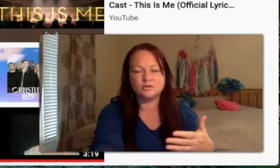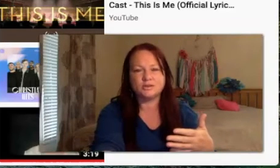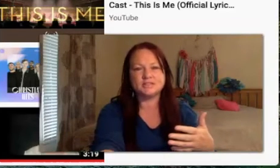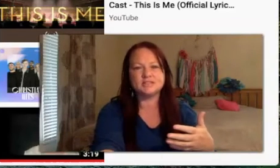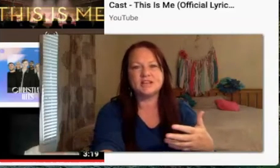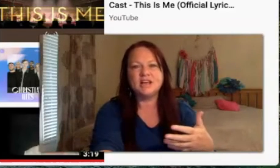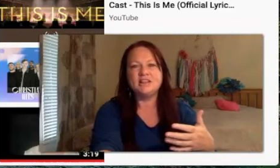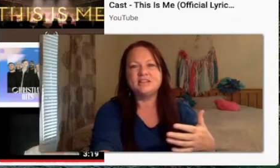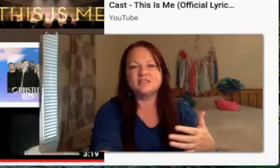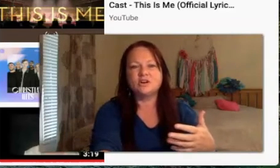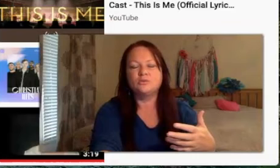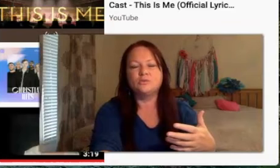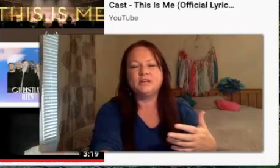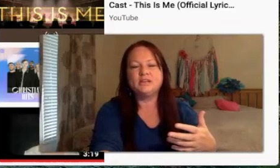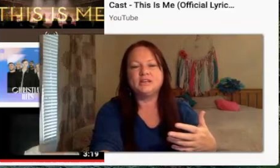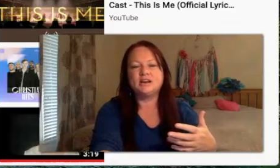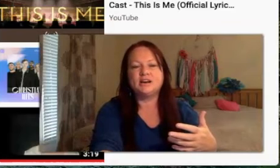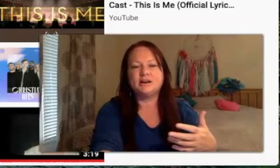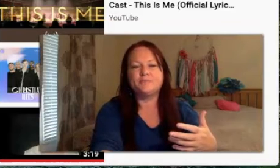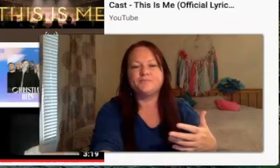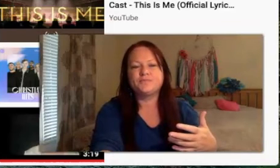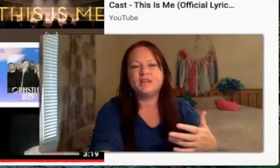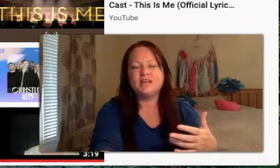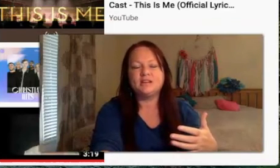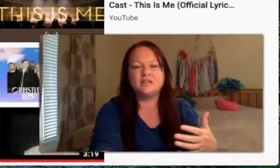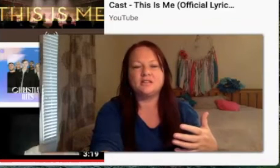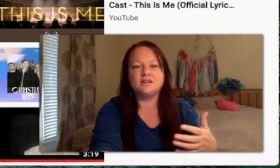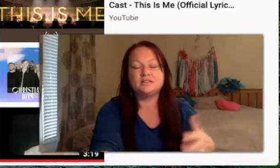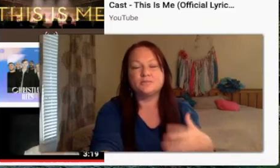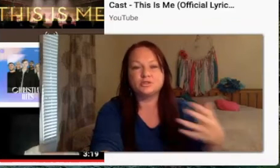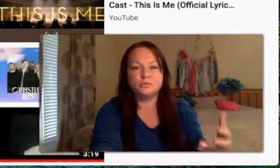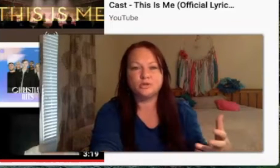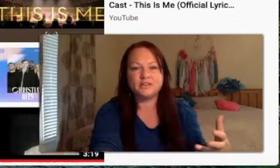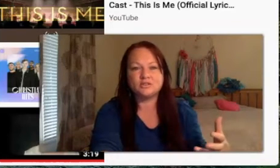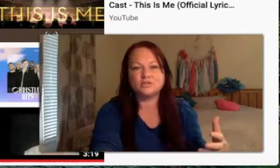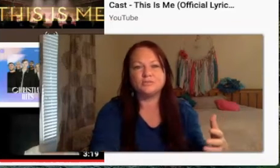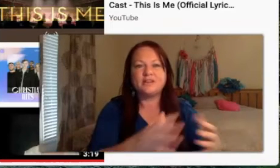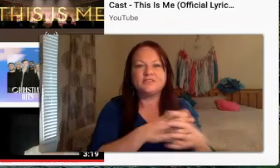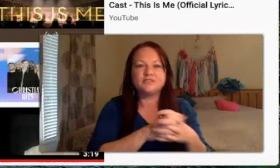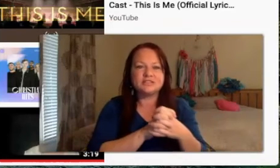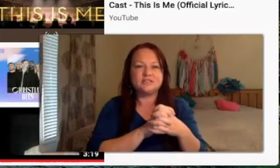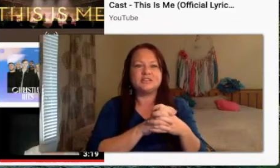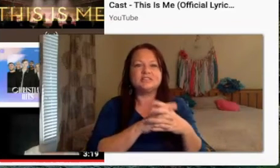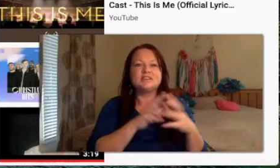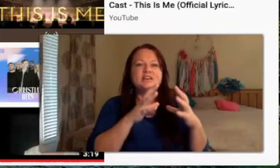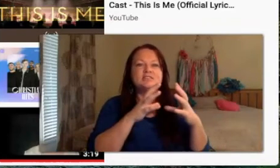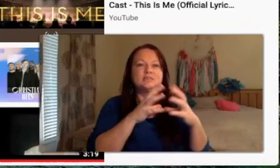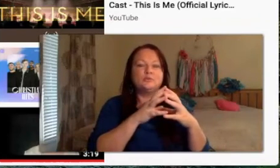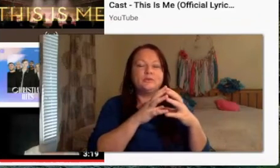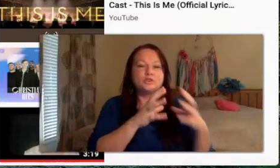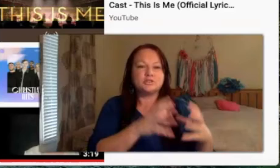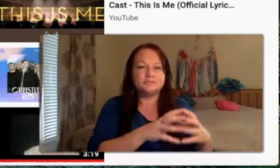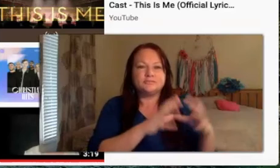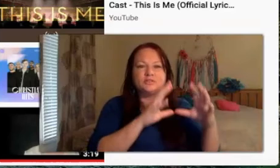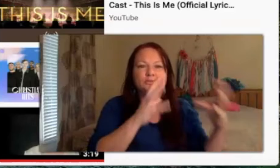song choices. This song will be in the inspirational motivational. So I'm going to have different series. Some